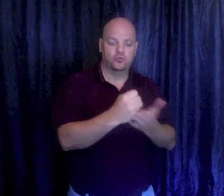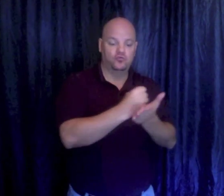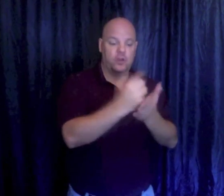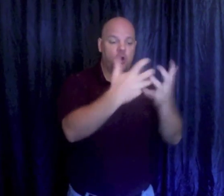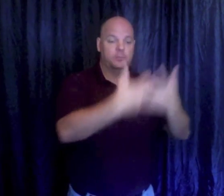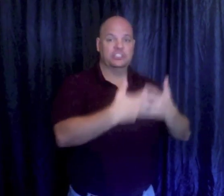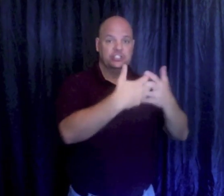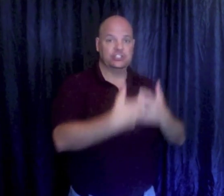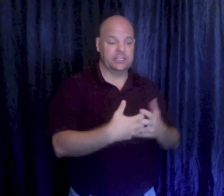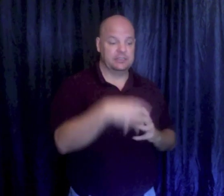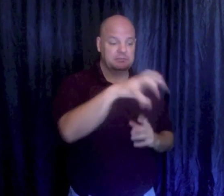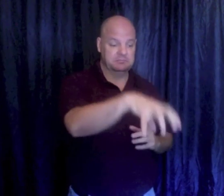machine.